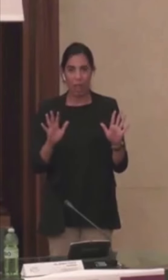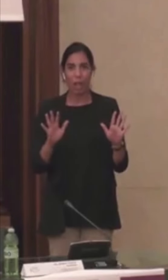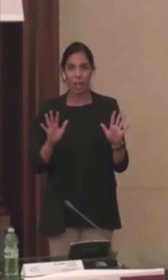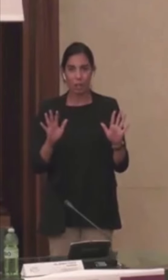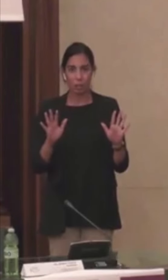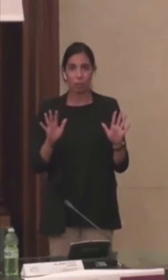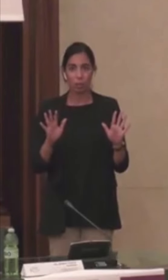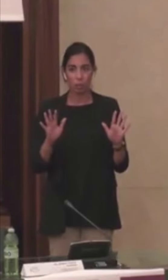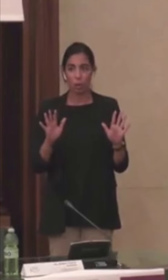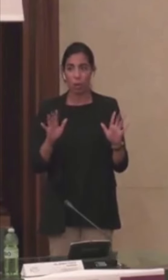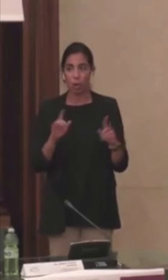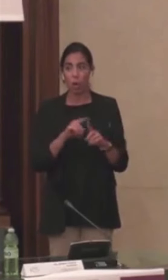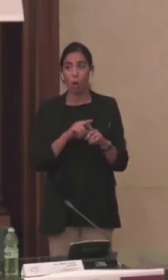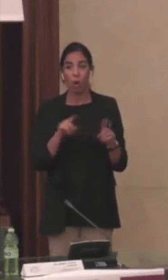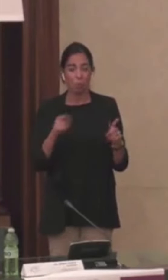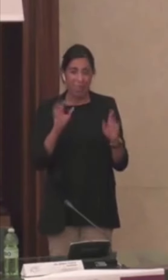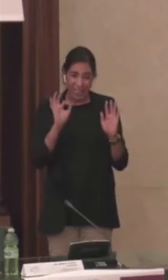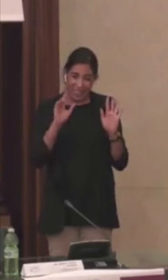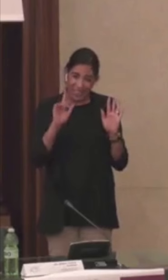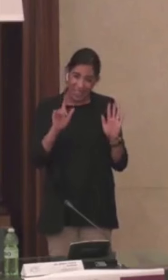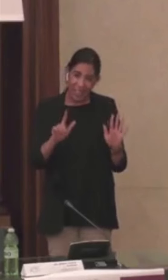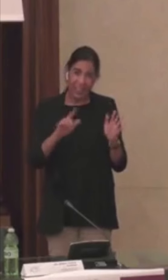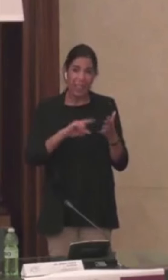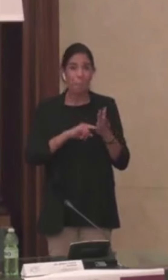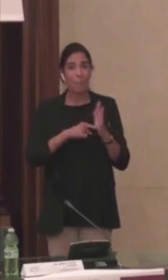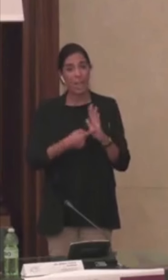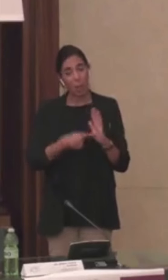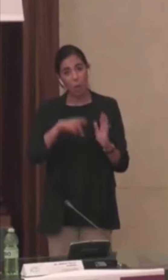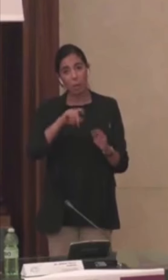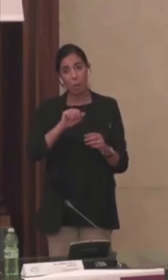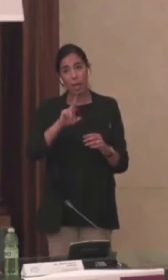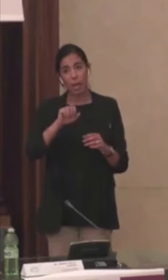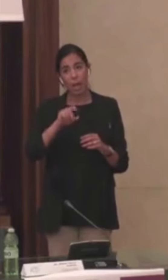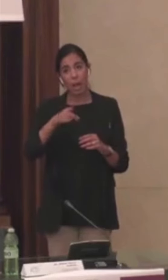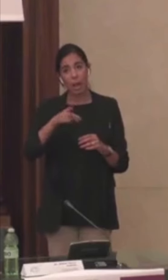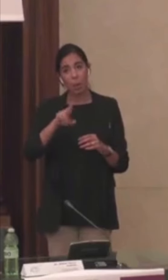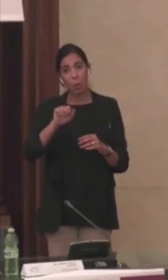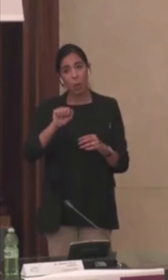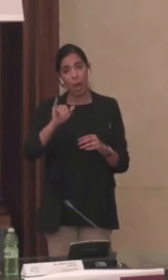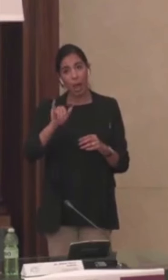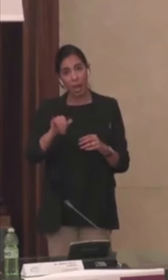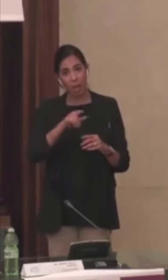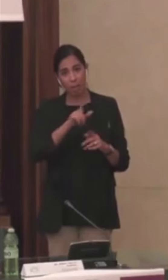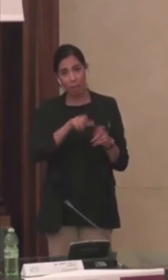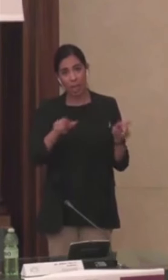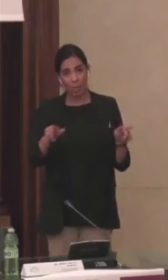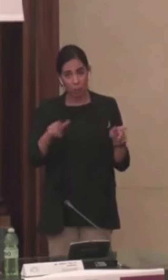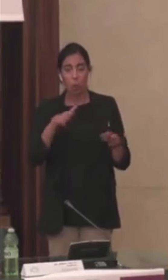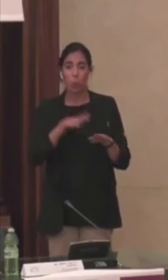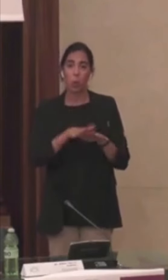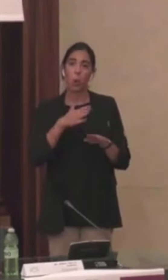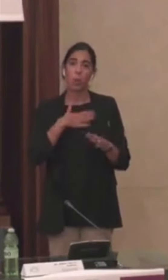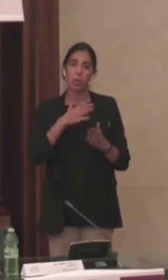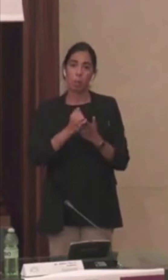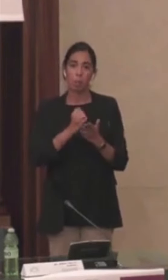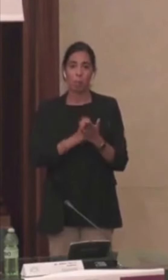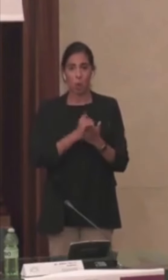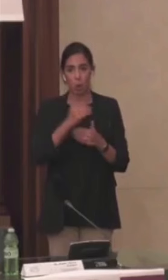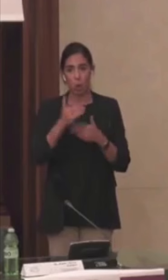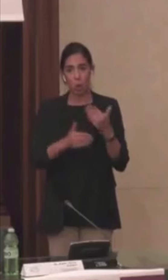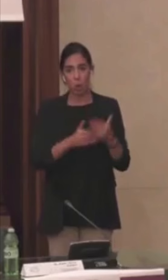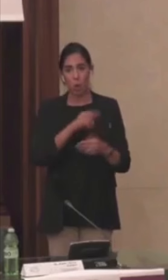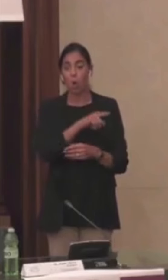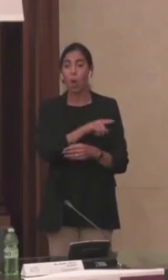about 7 million people from Paraguay, take ivermectin and use my protocol.